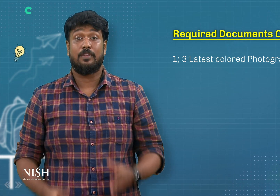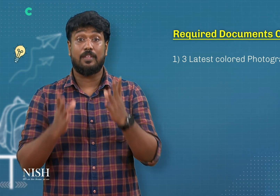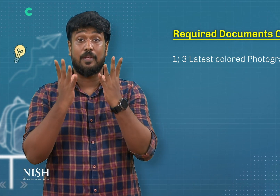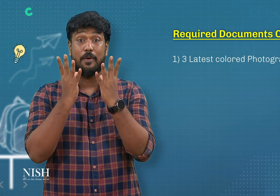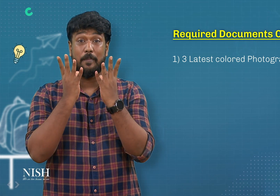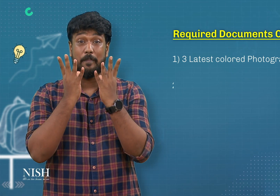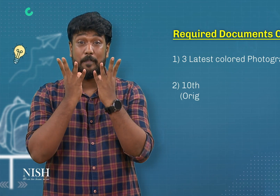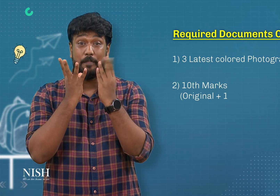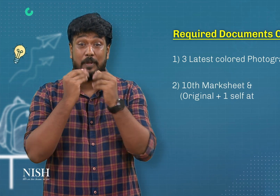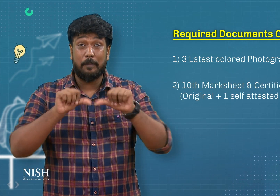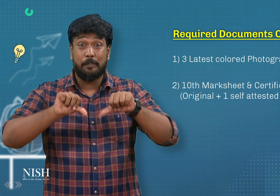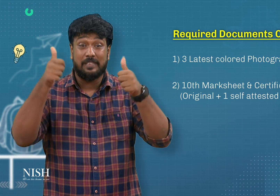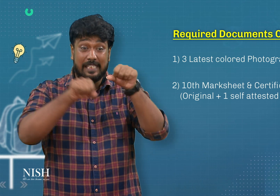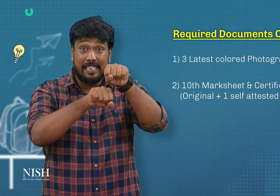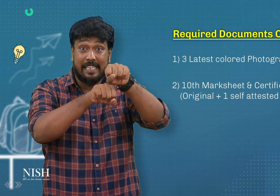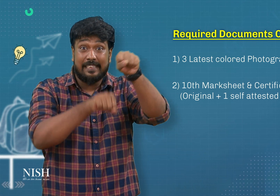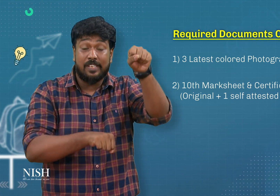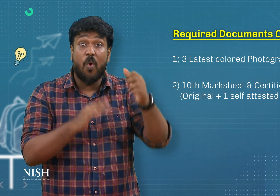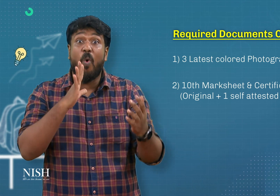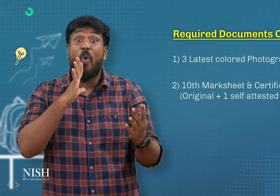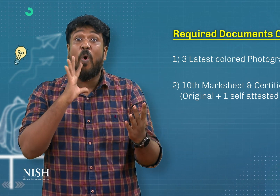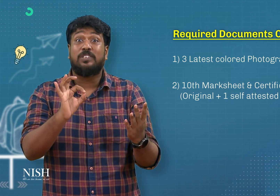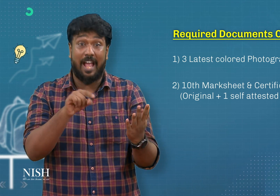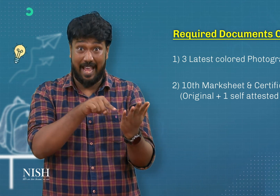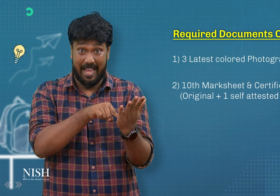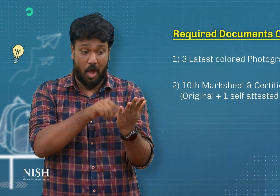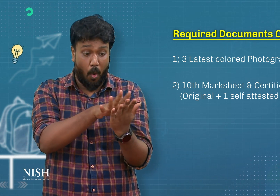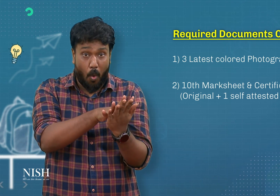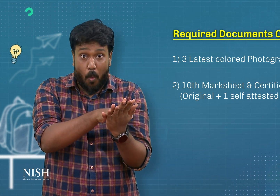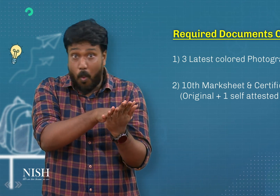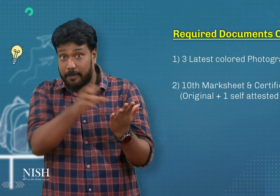tenth mark sheet and certificate, original plus 1 self-attested copy,